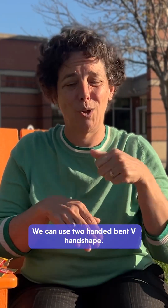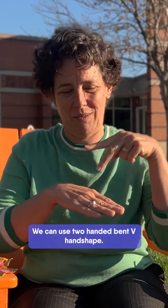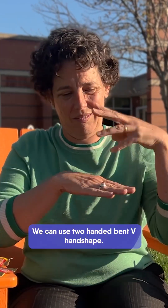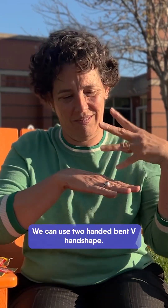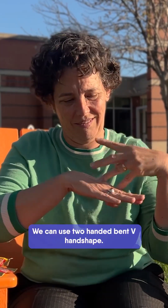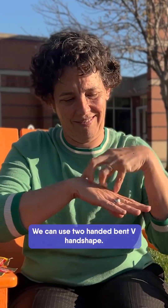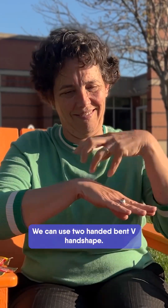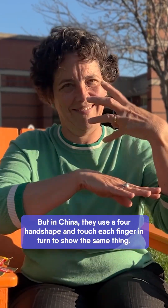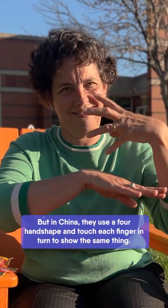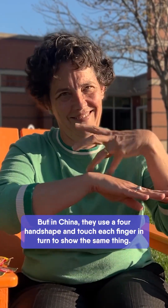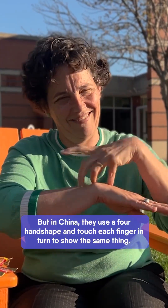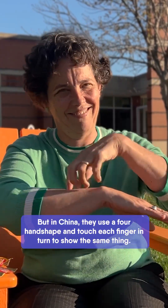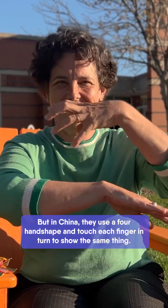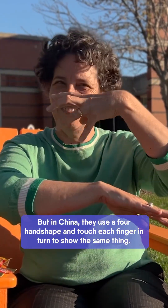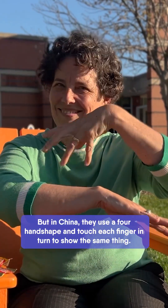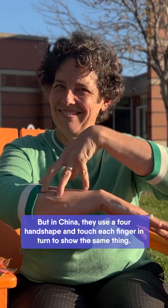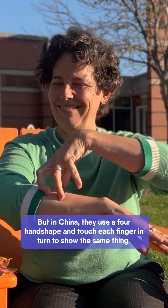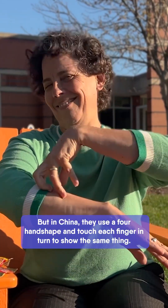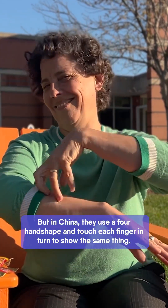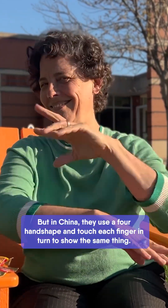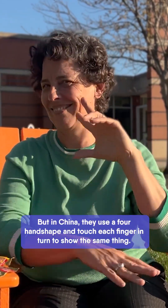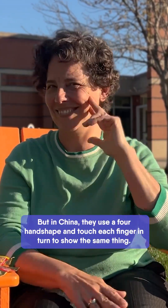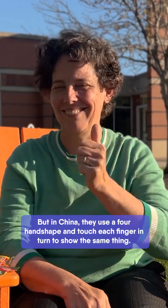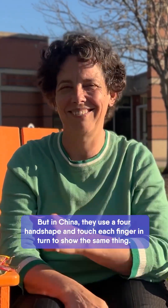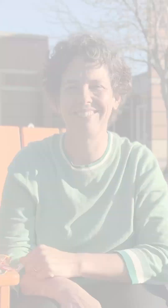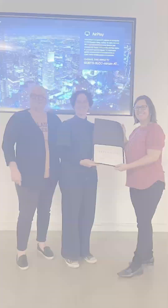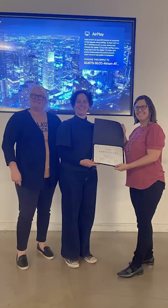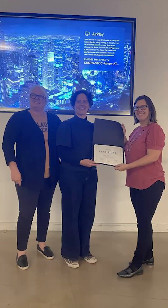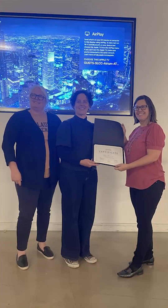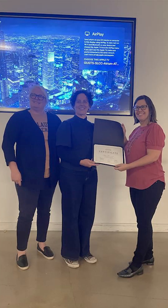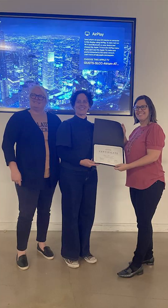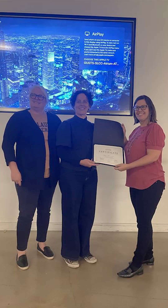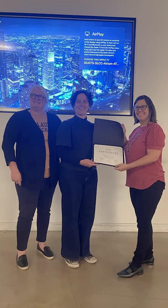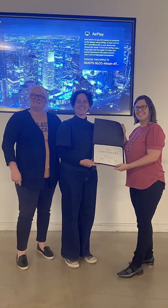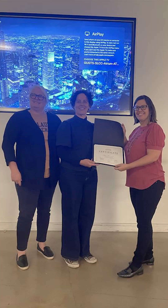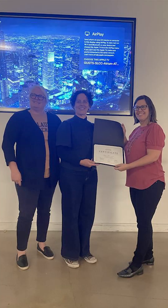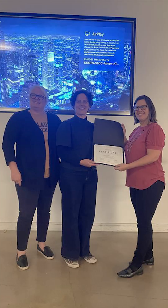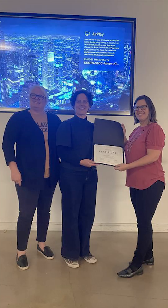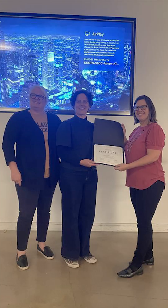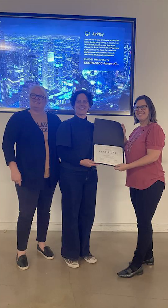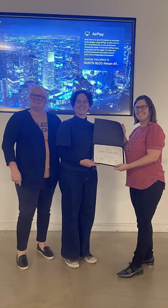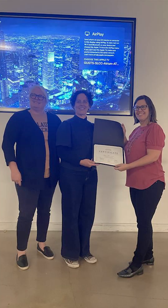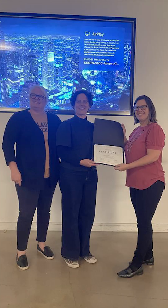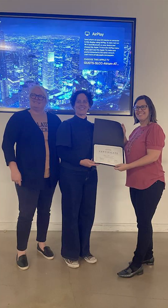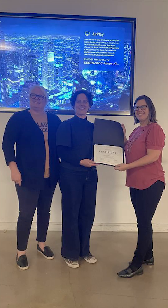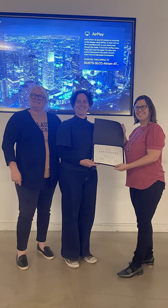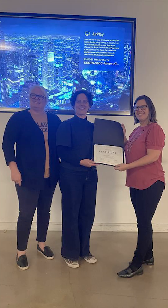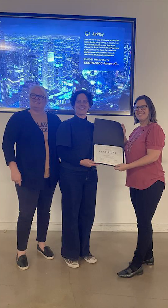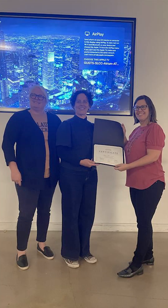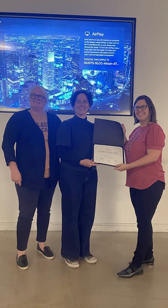hand shape. But in China, they use a four-hand shape and touch each finger in turn to show the same thing.